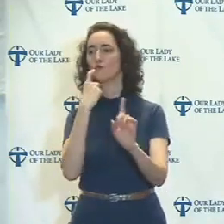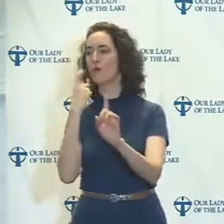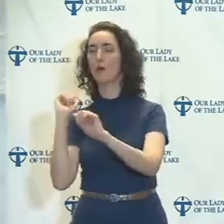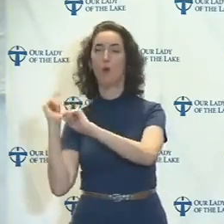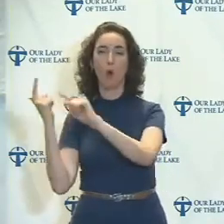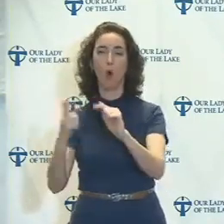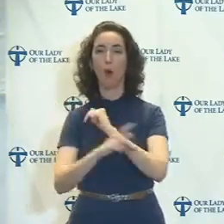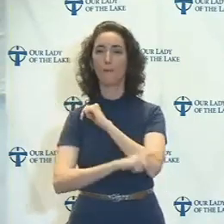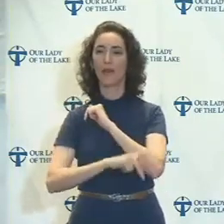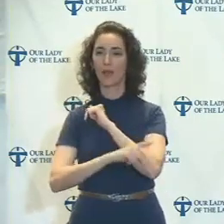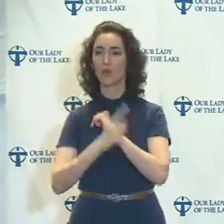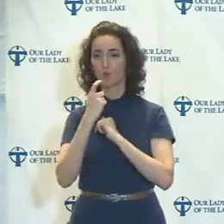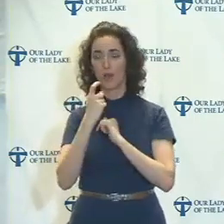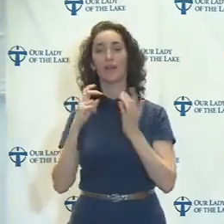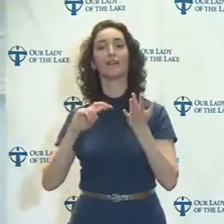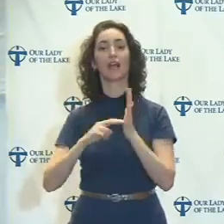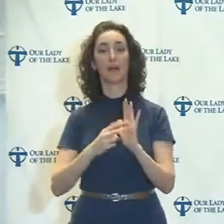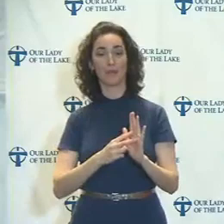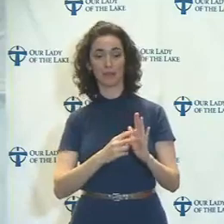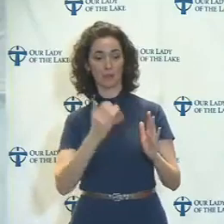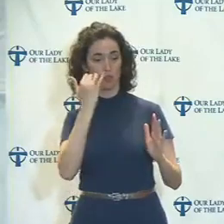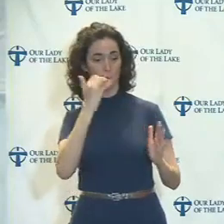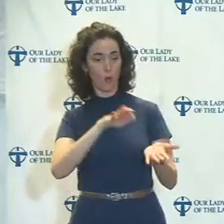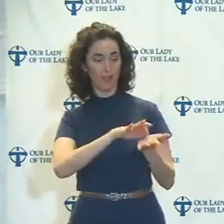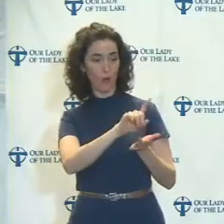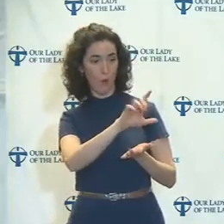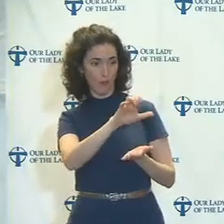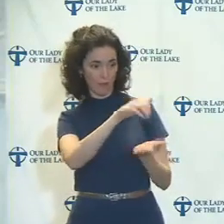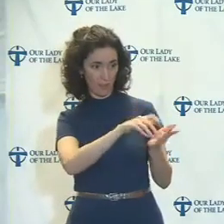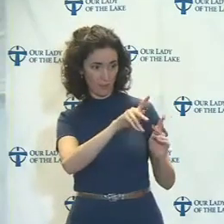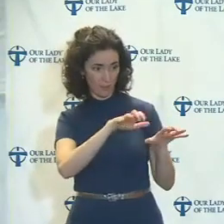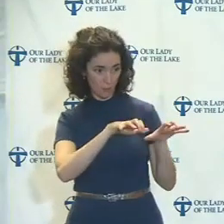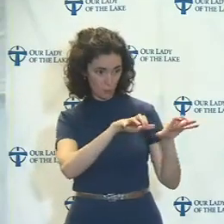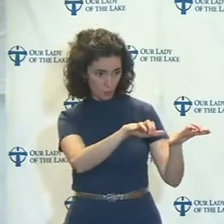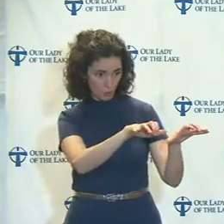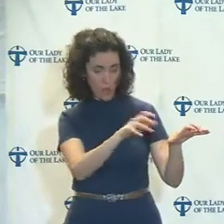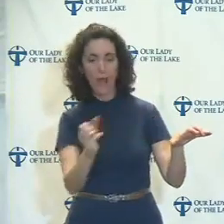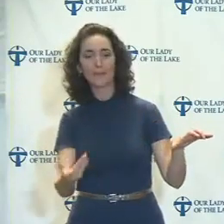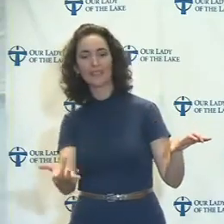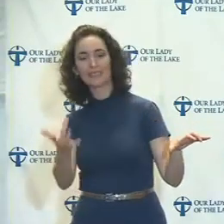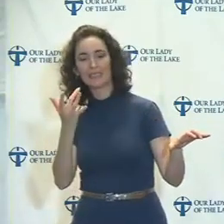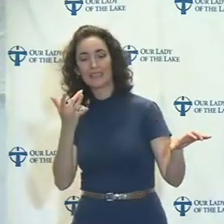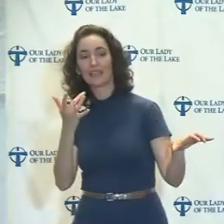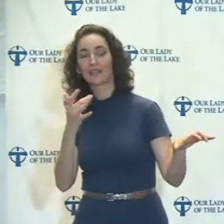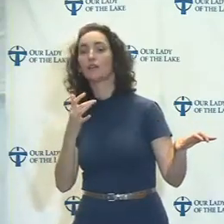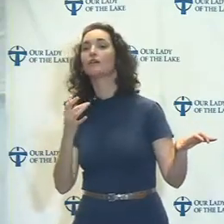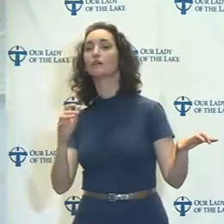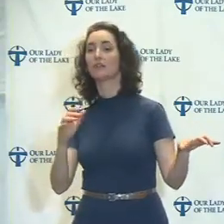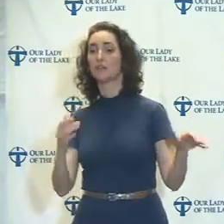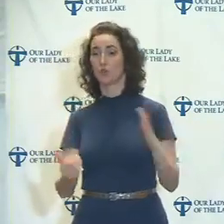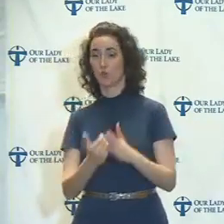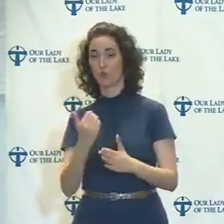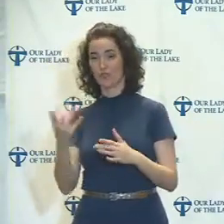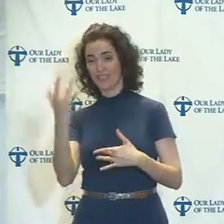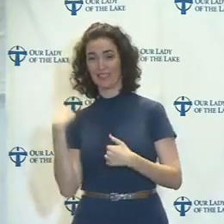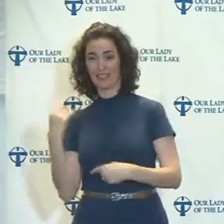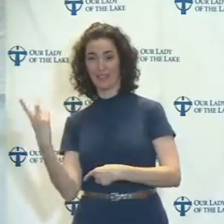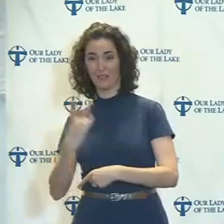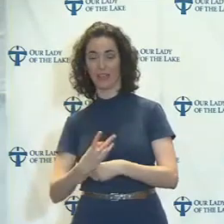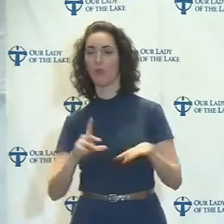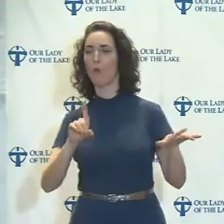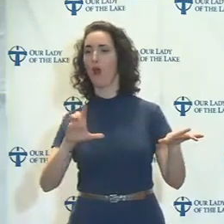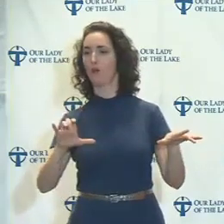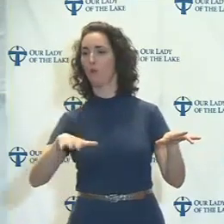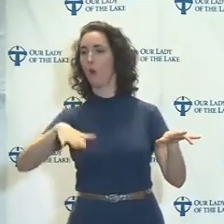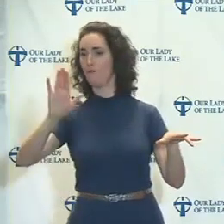100 new cases per 100,000 population over the past 7 days. So with all